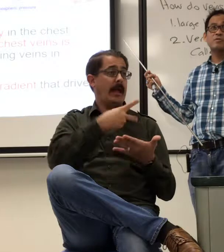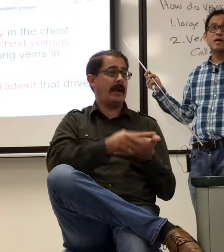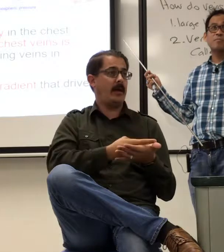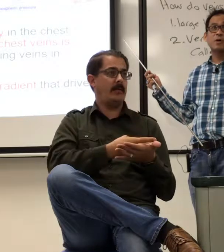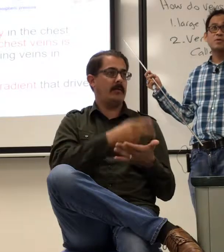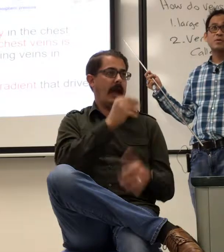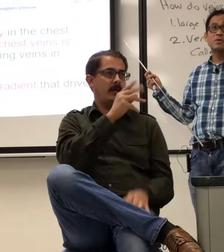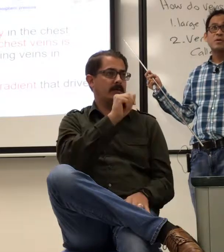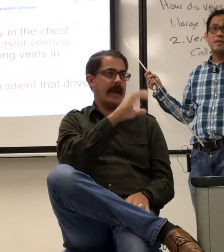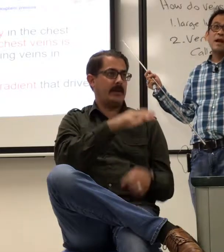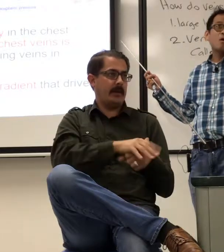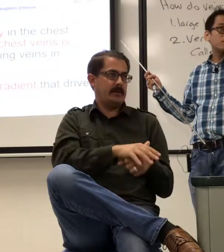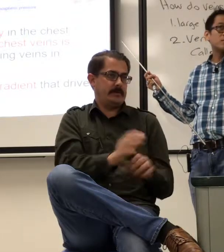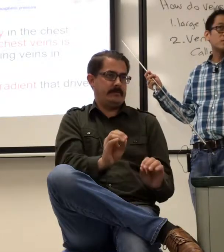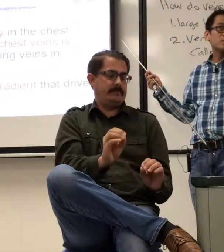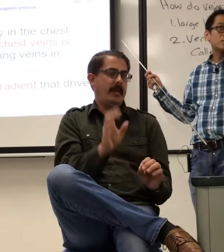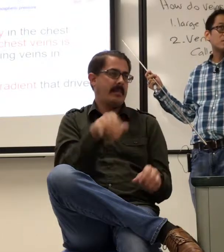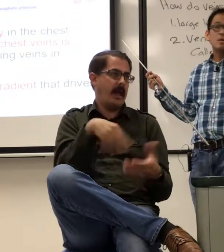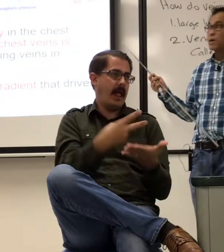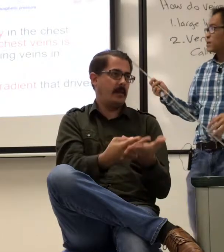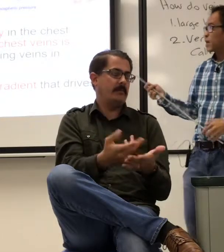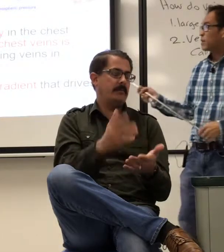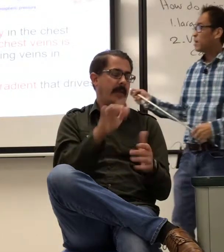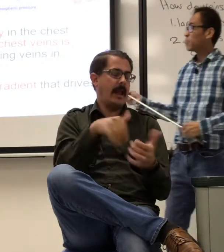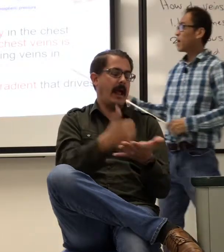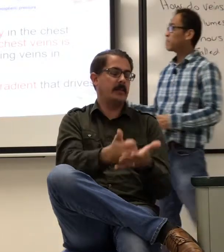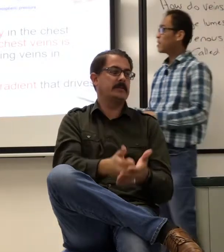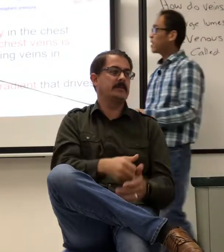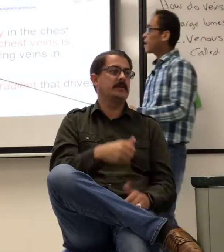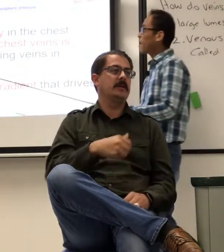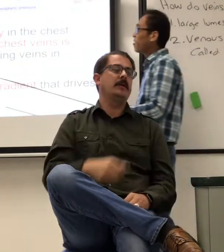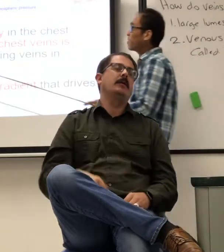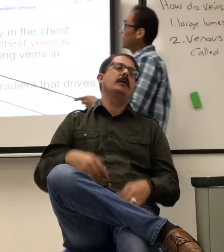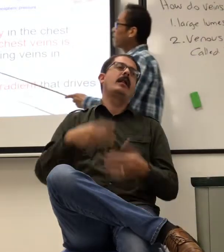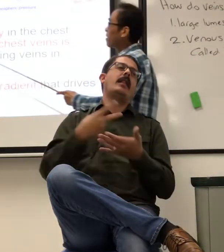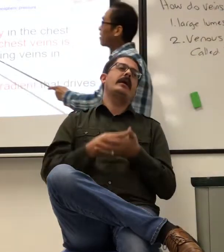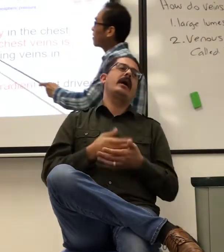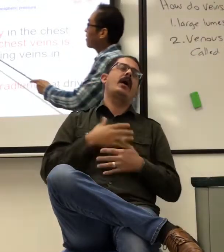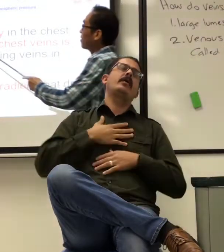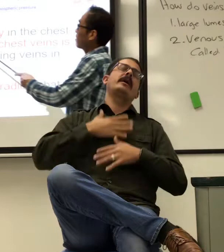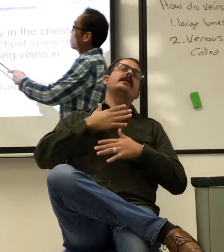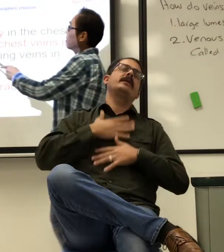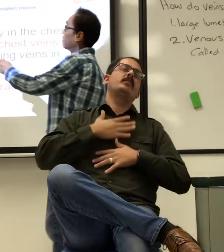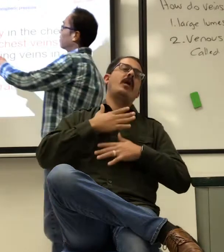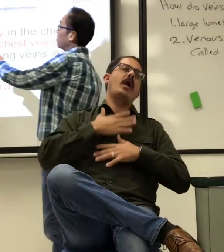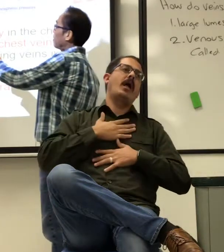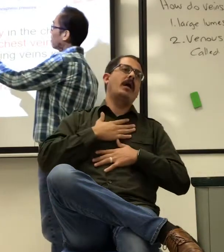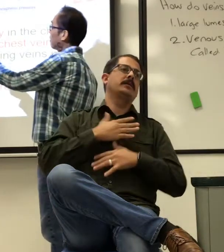the hydrostatic pressure. That helps. Take deep breaths, lie down.